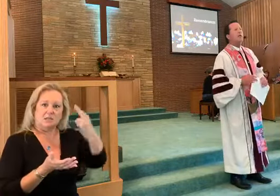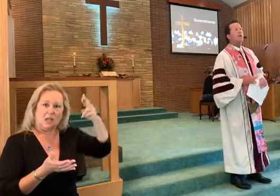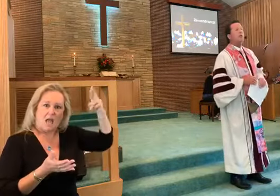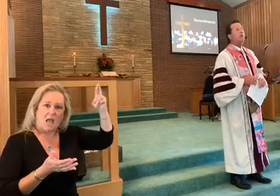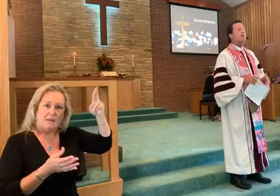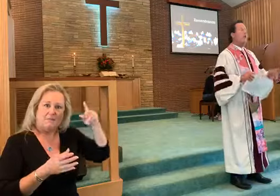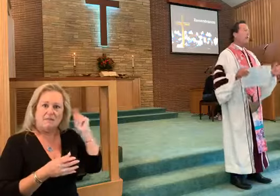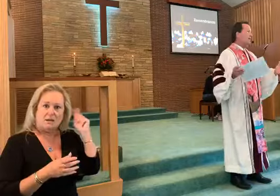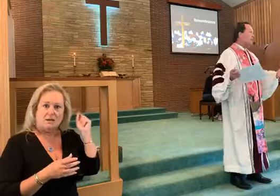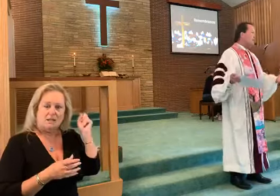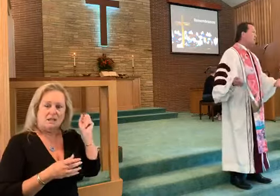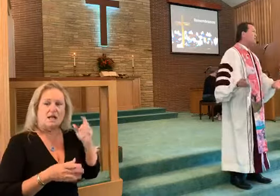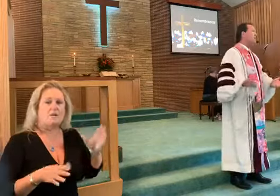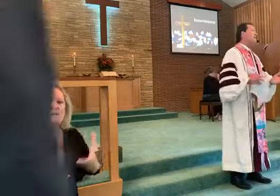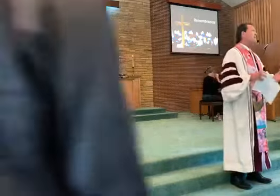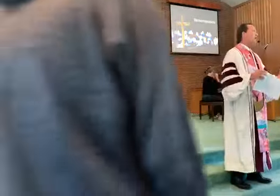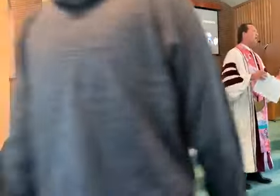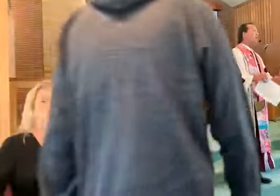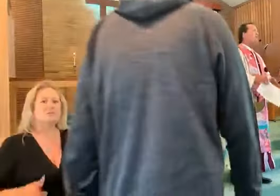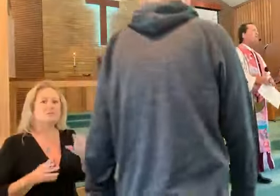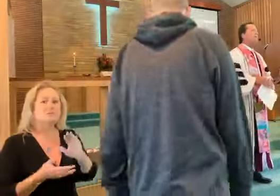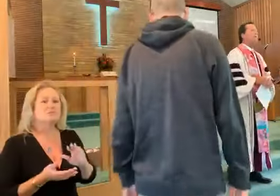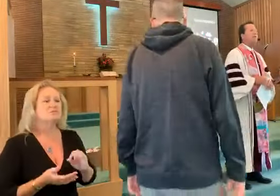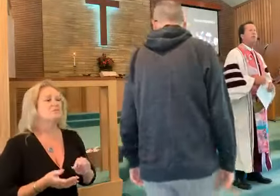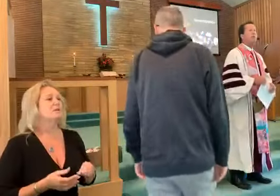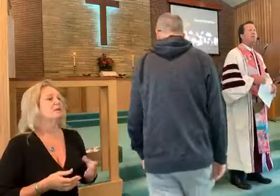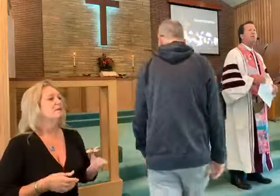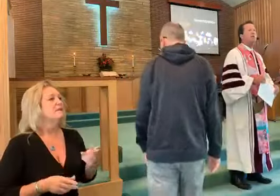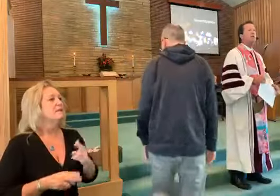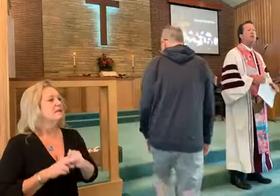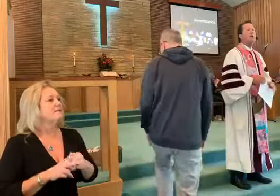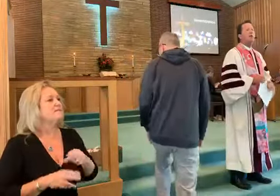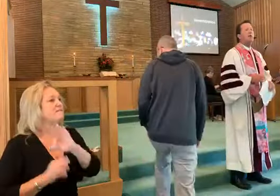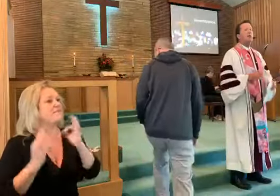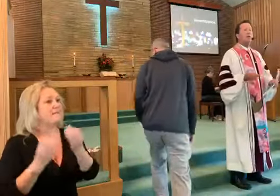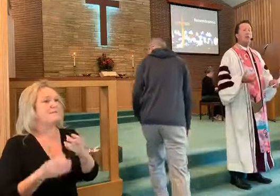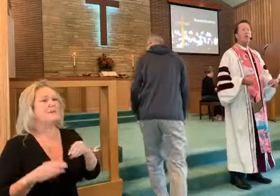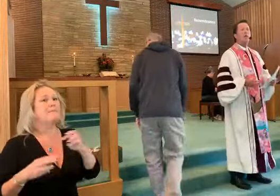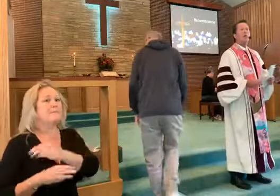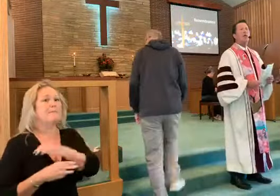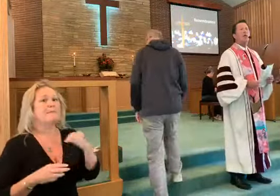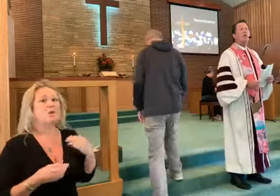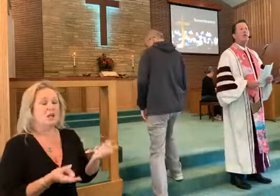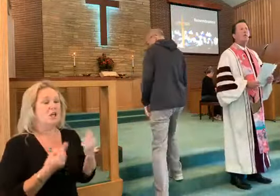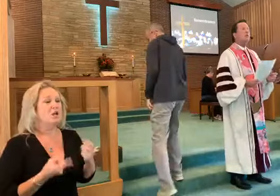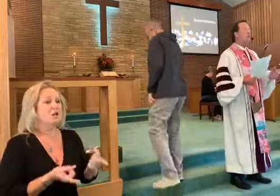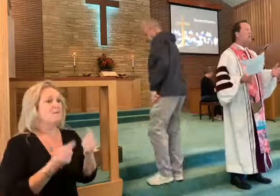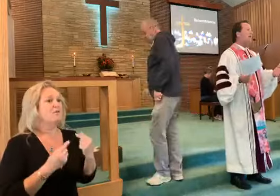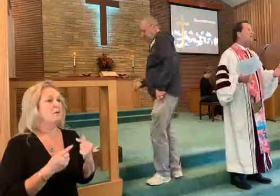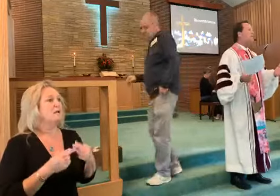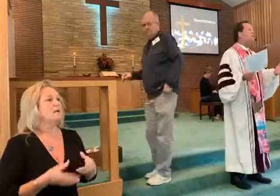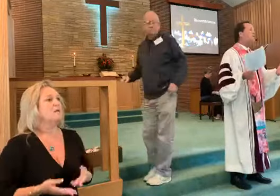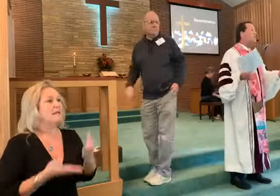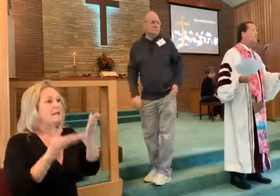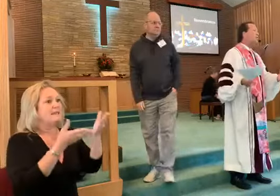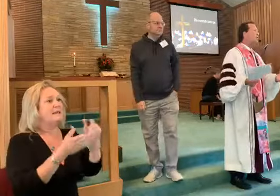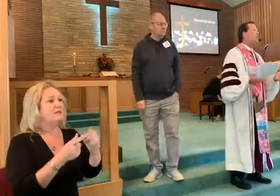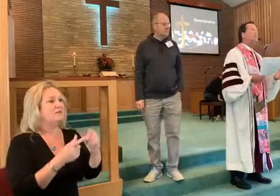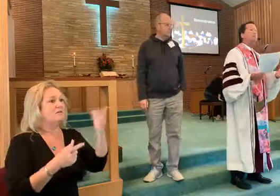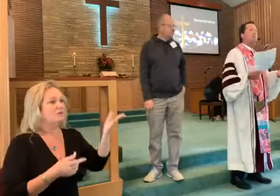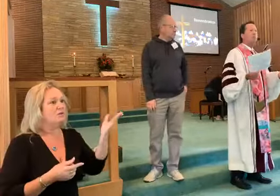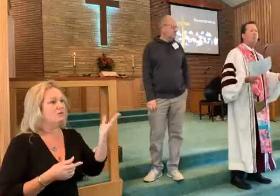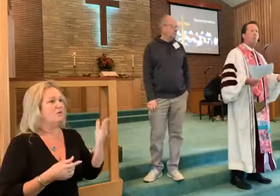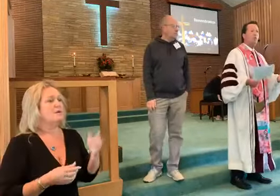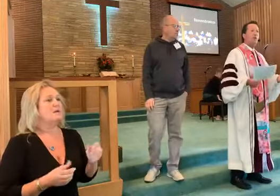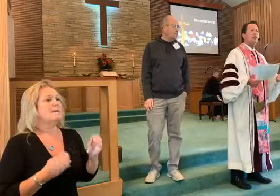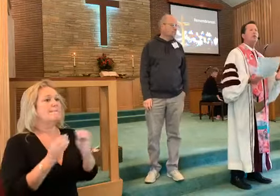And then I will invite, as soon as the name is called, if there is a family member here, please come forward and we will hand that to you. Or if